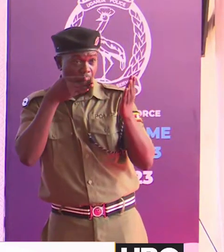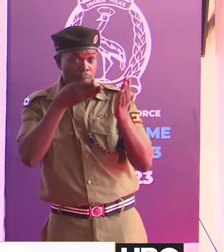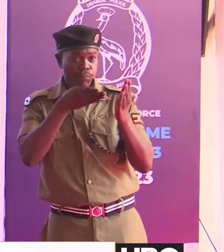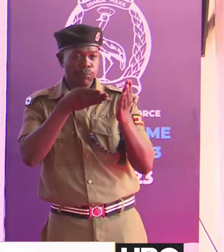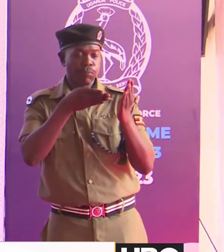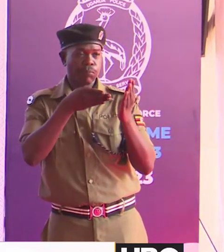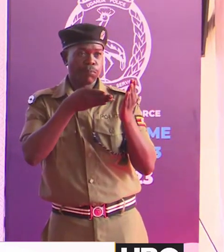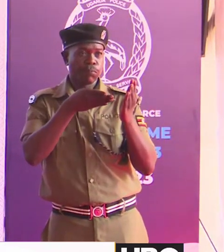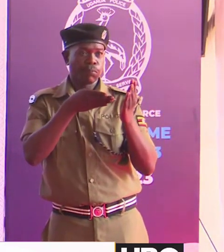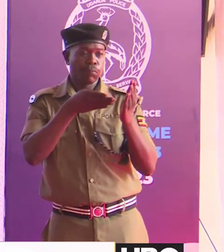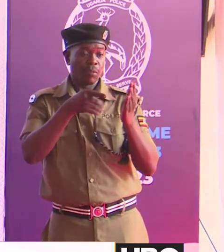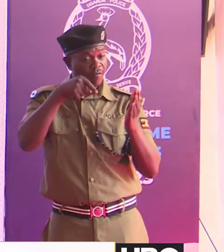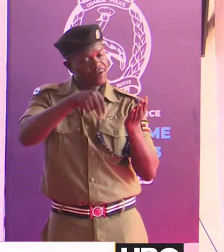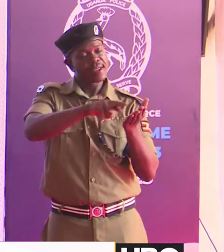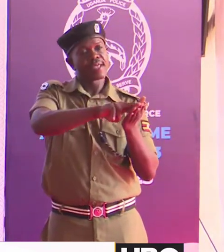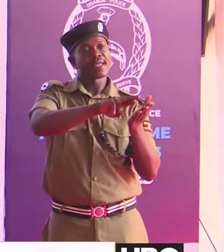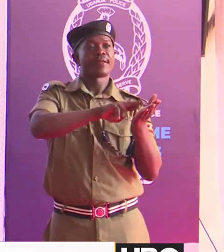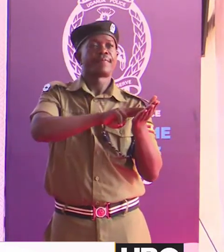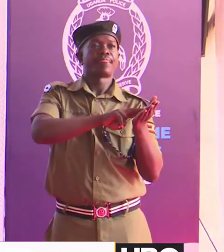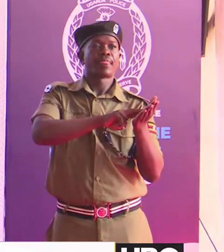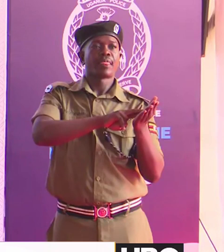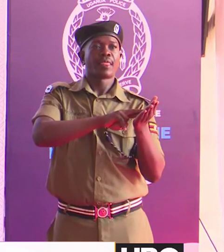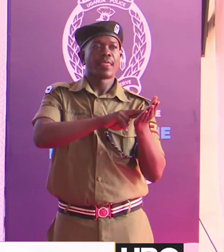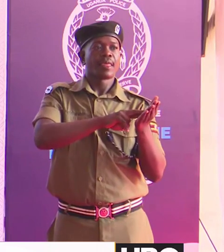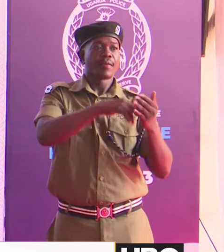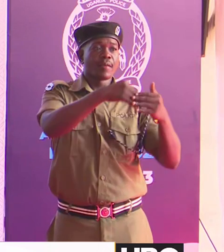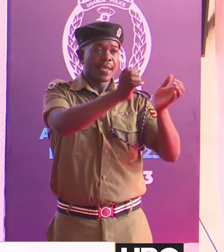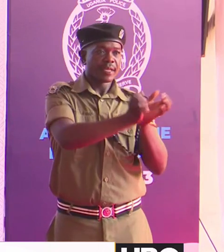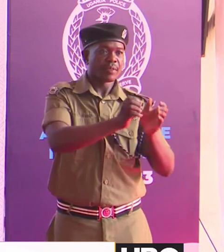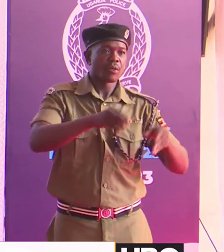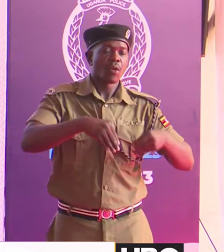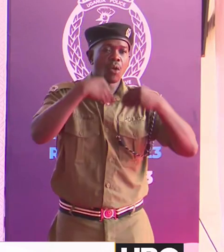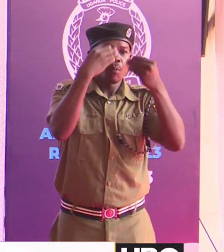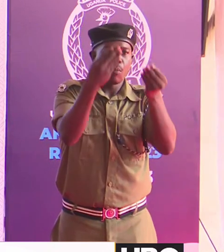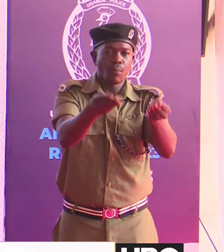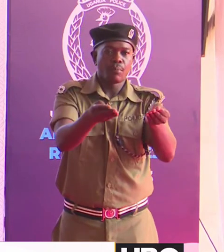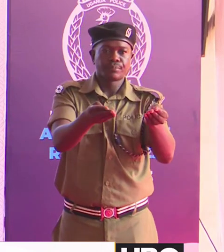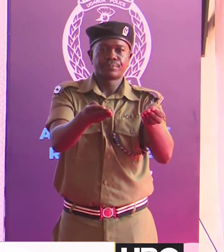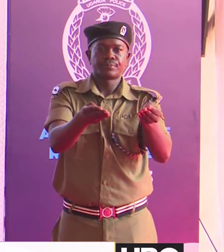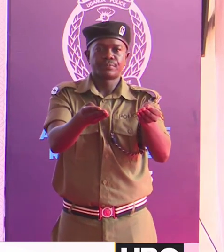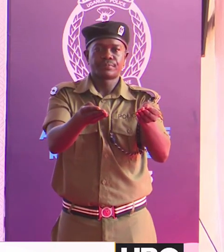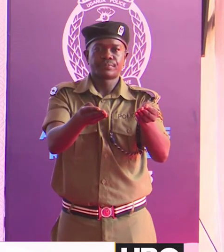executive summary of this report, which my team is going to relay. And then,